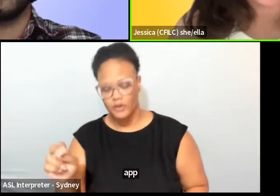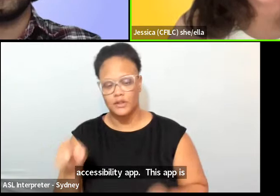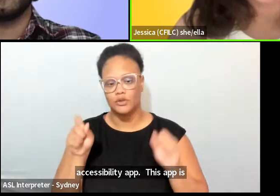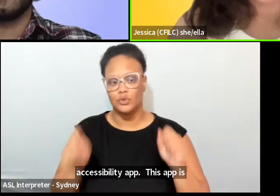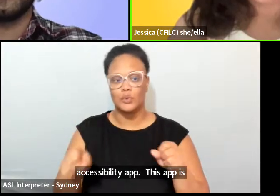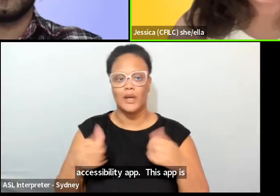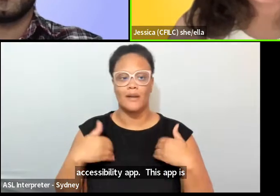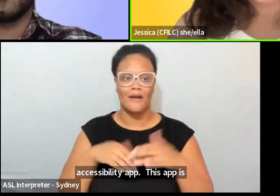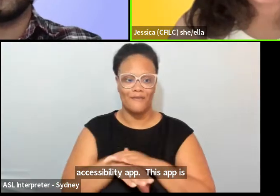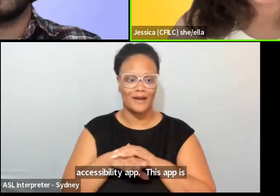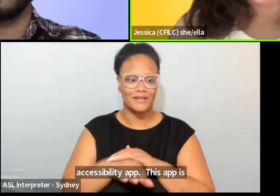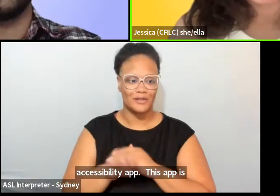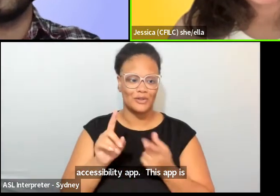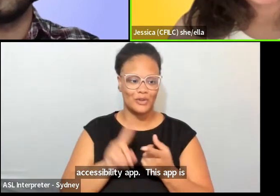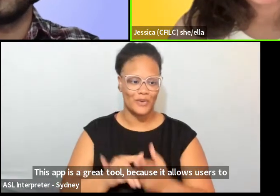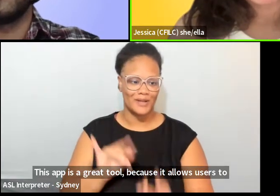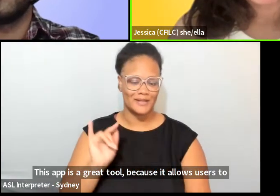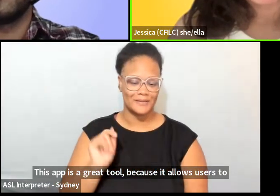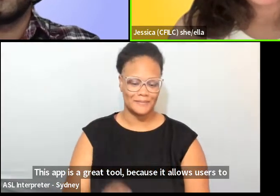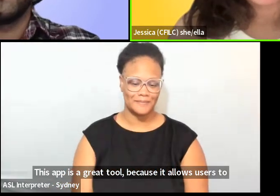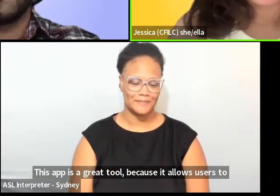to that.